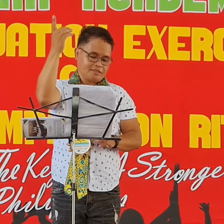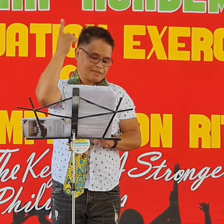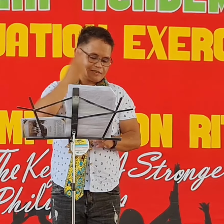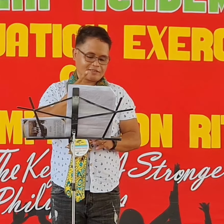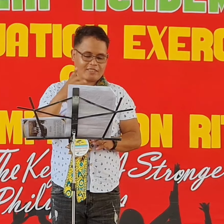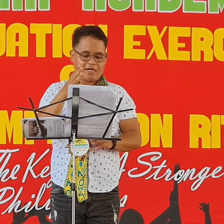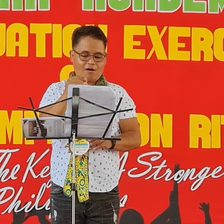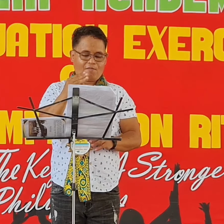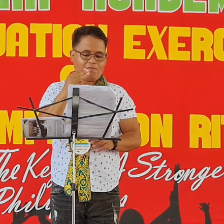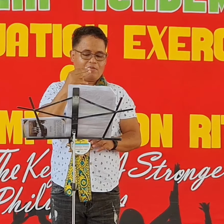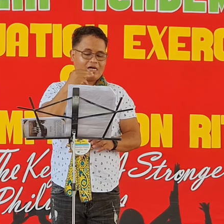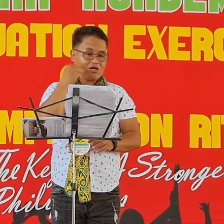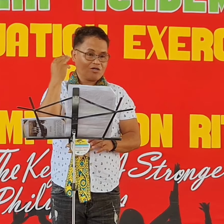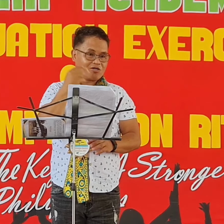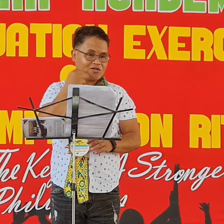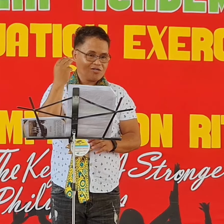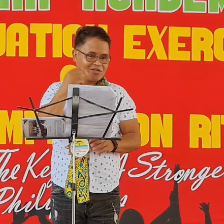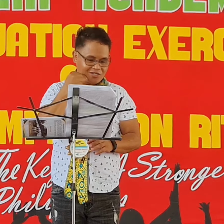Sir Dennis and Ma'am Marilou Drake.